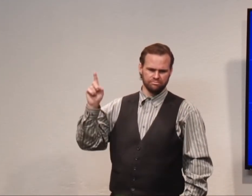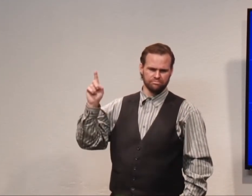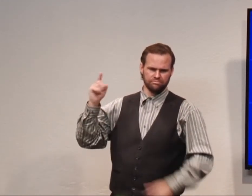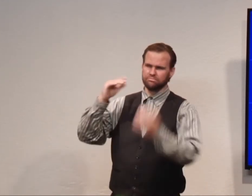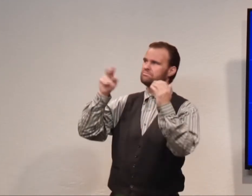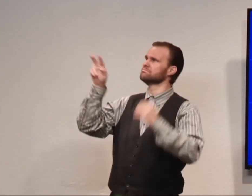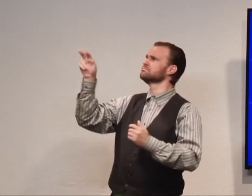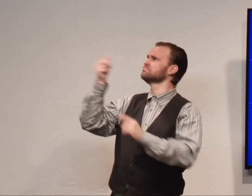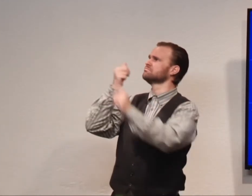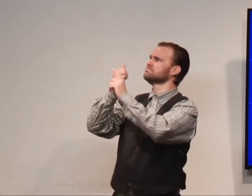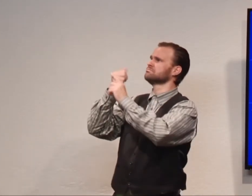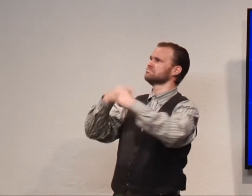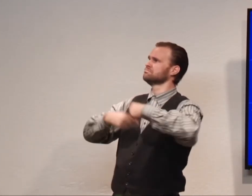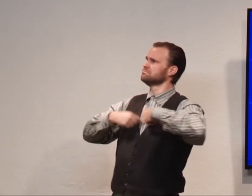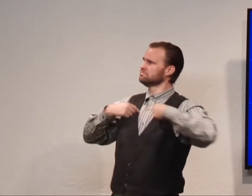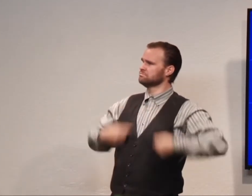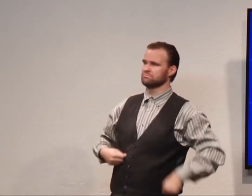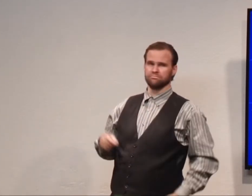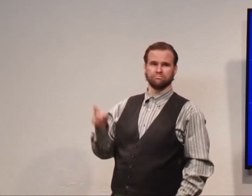We see how